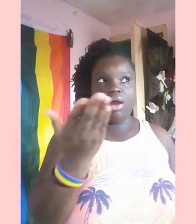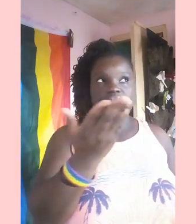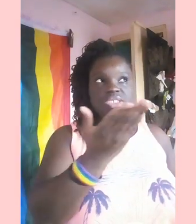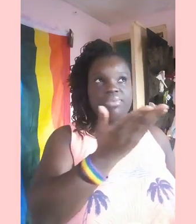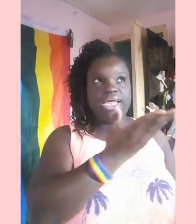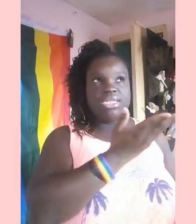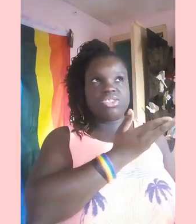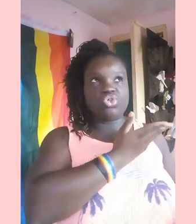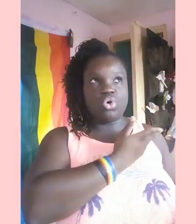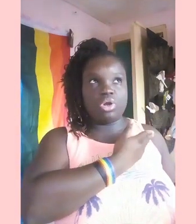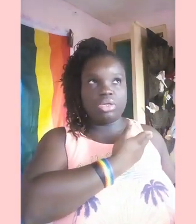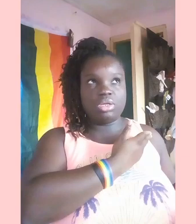or something like this, soul,